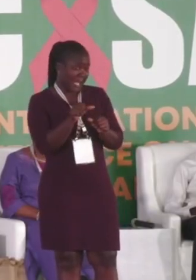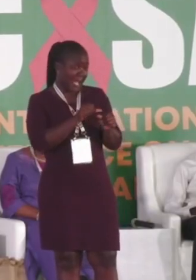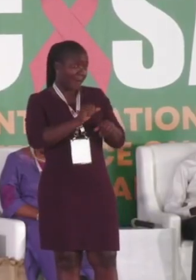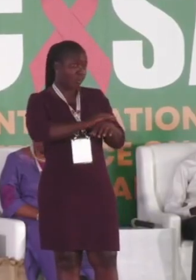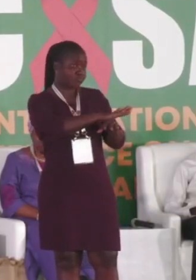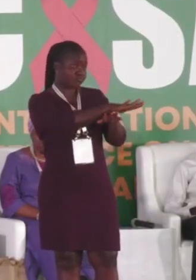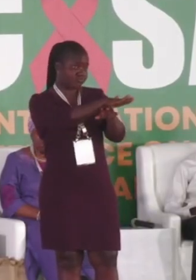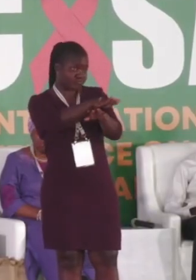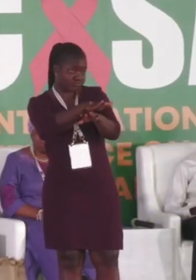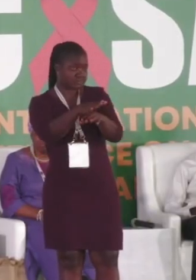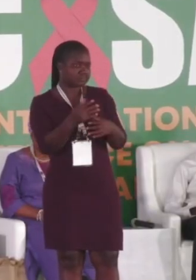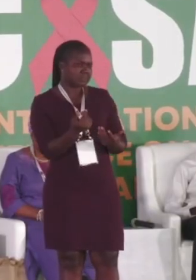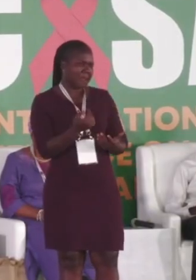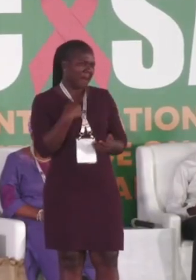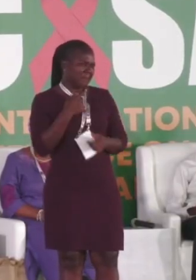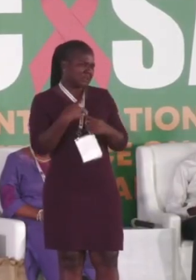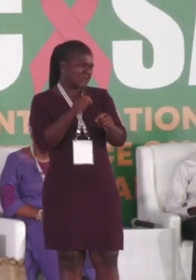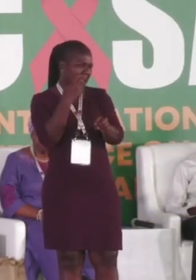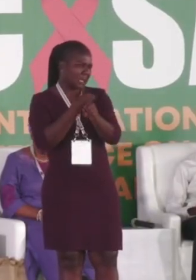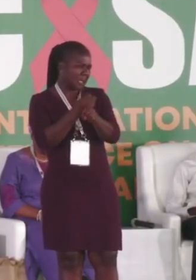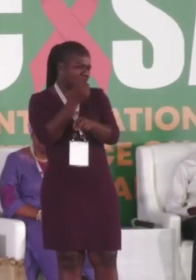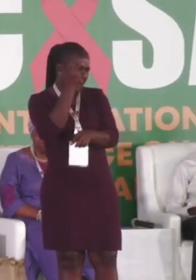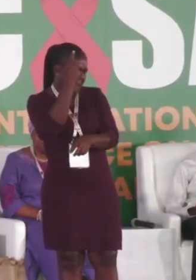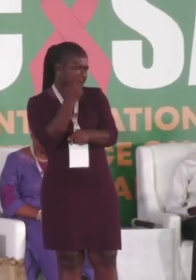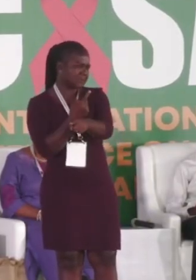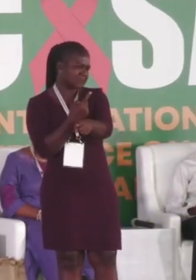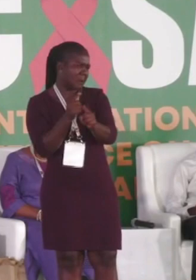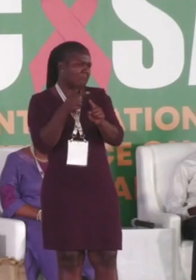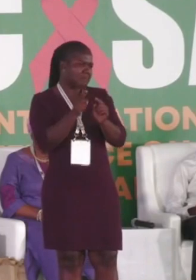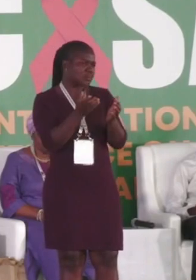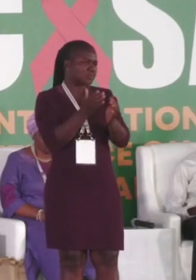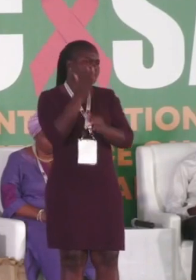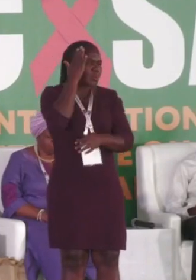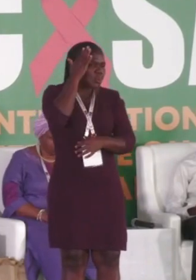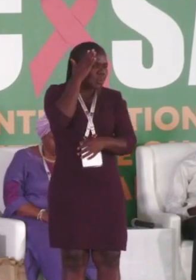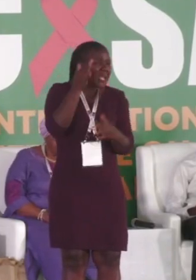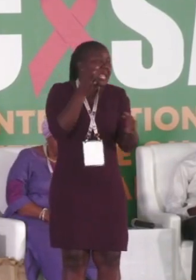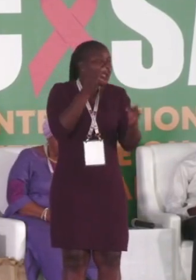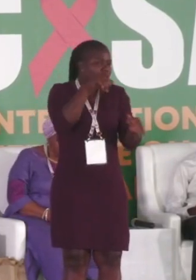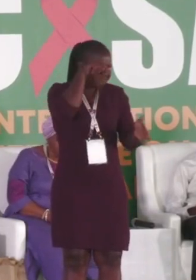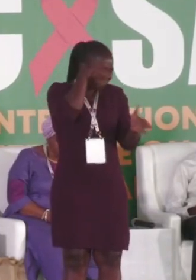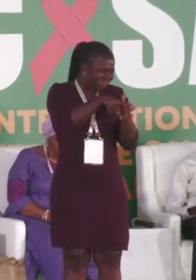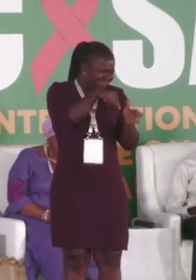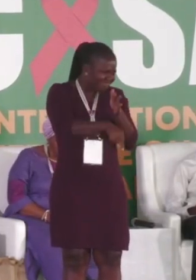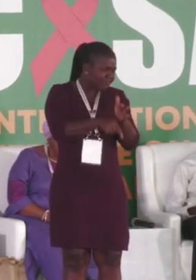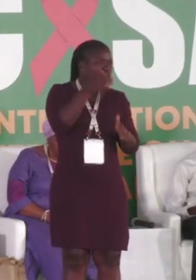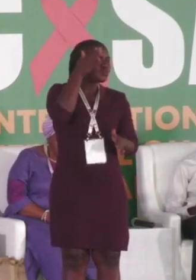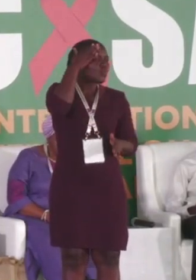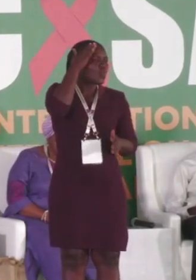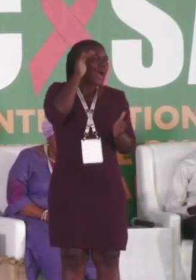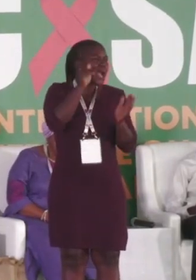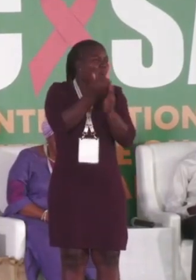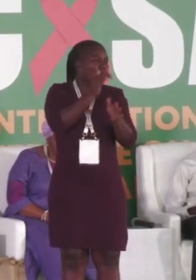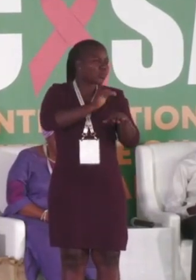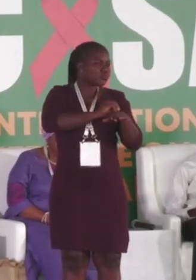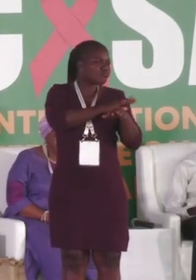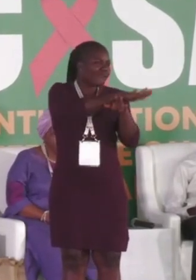I don't quite understand. But I want to know if you know details of how COVID